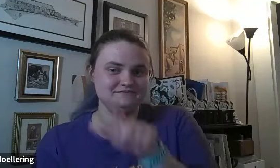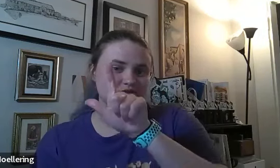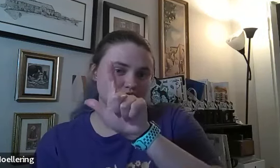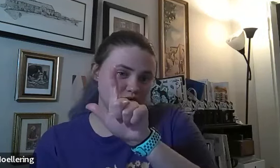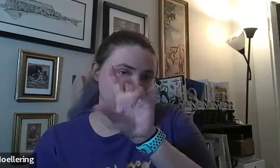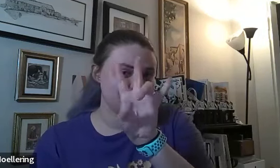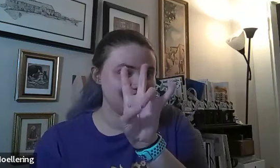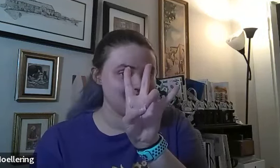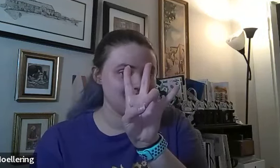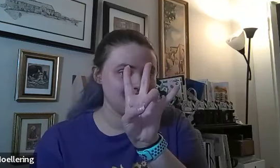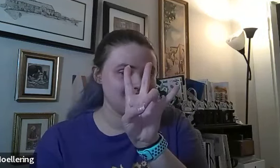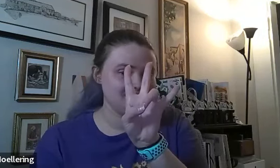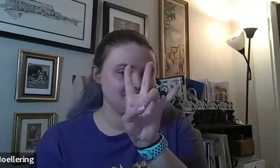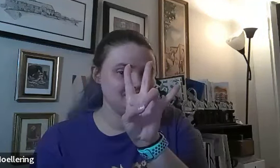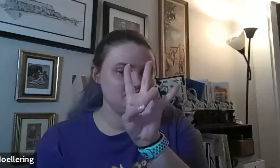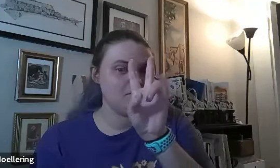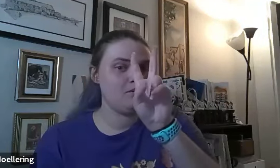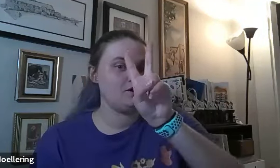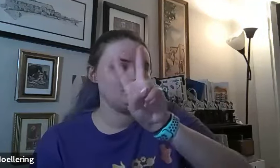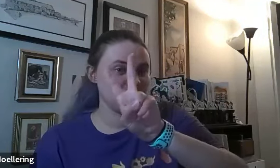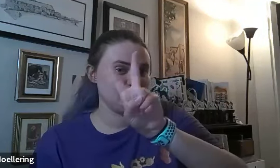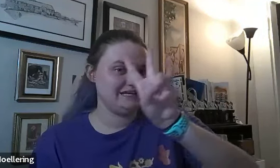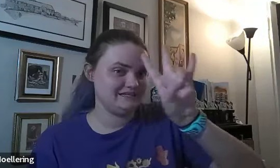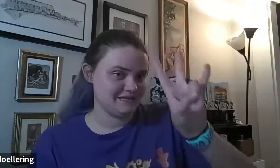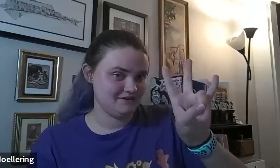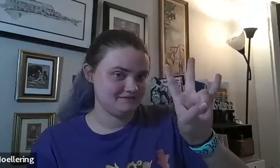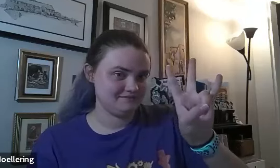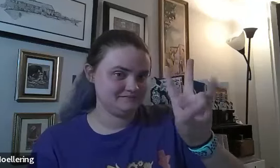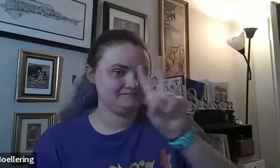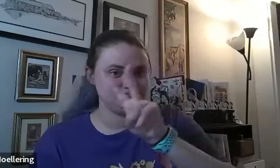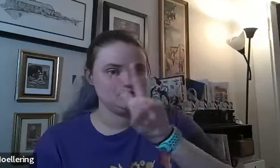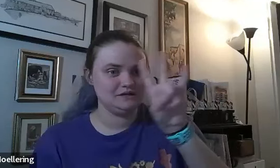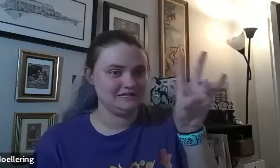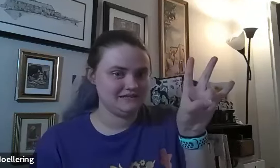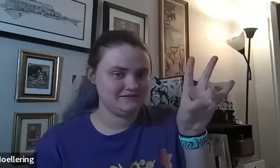So 27 or 27. 27.